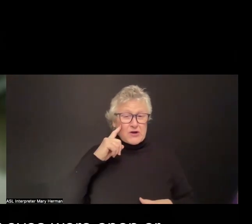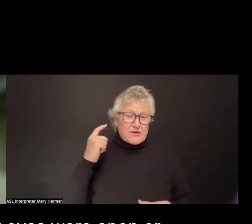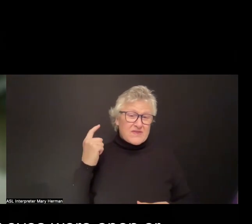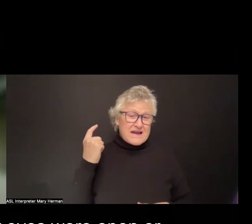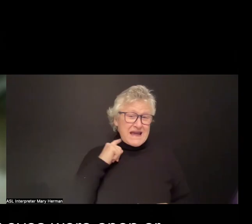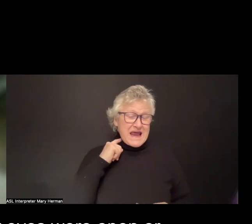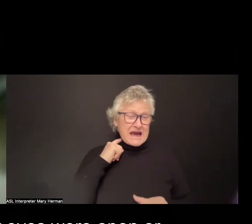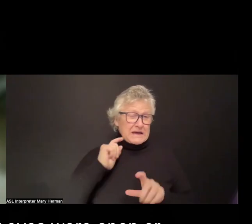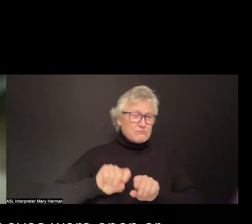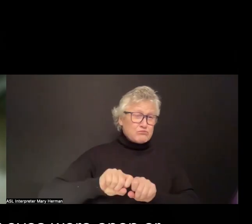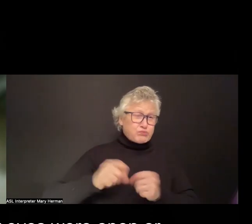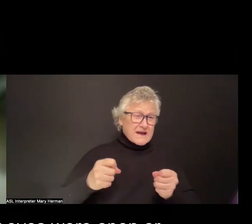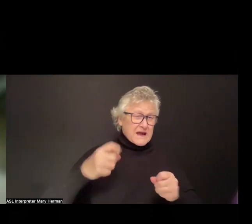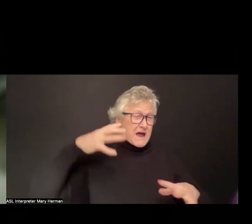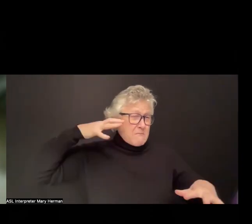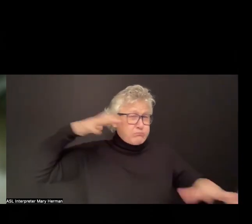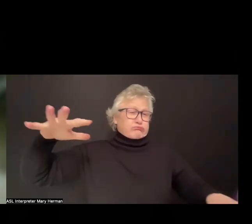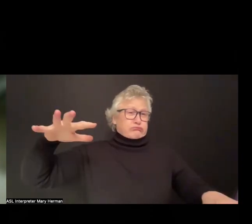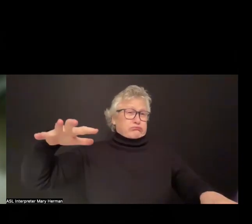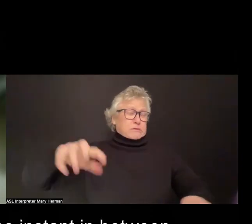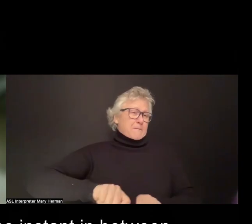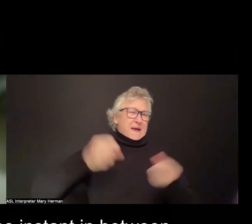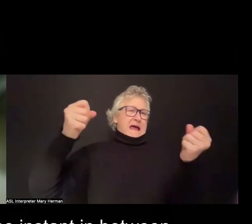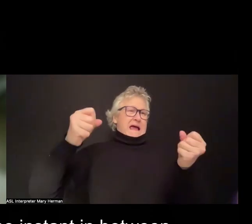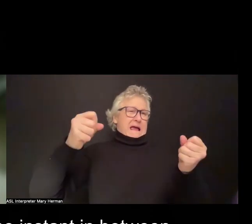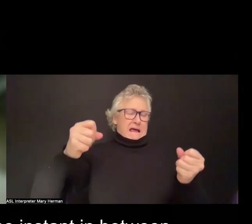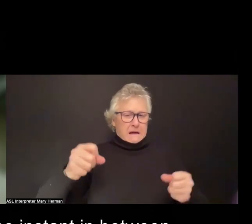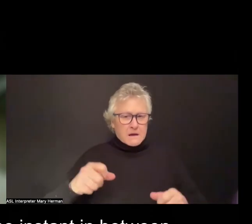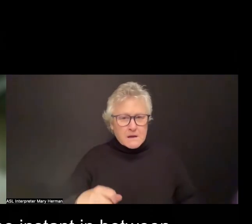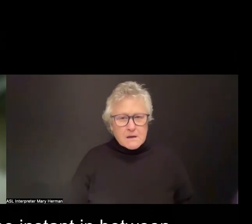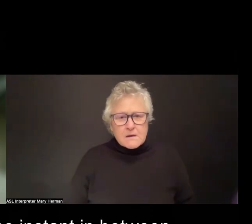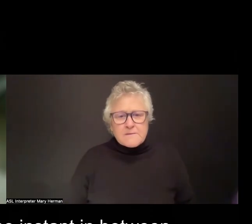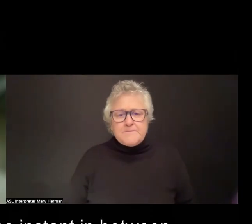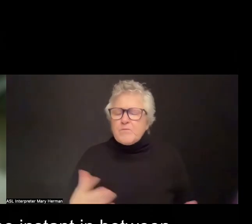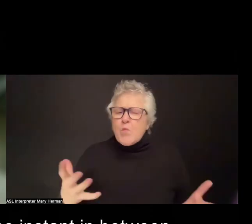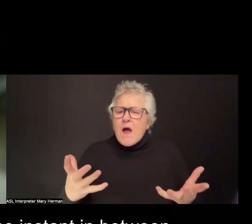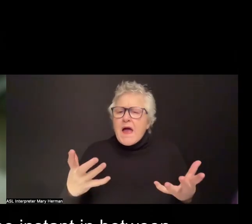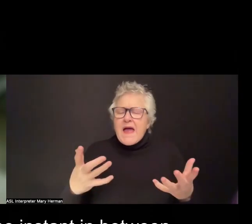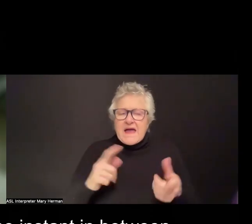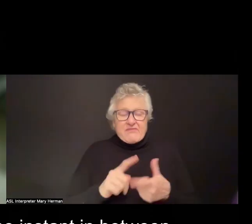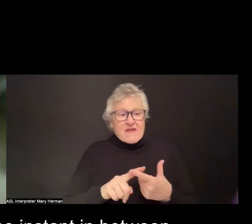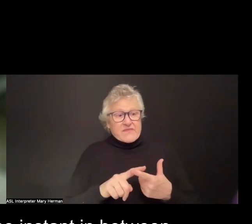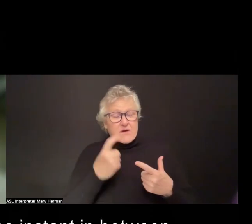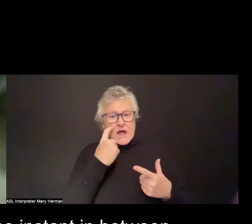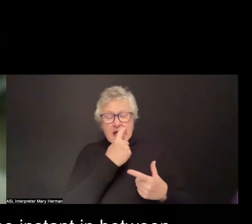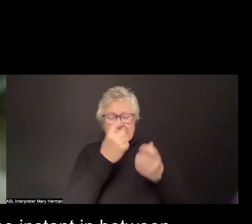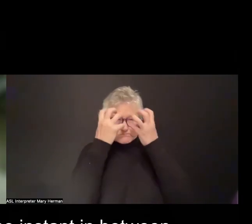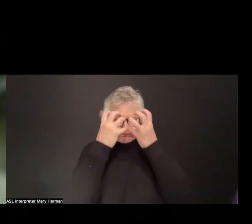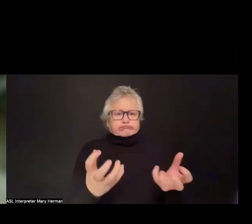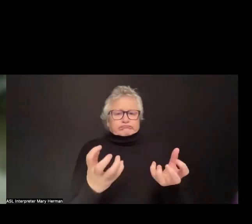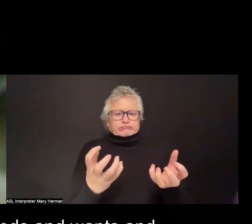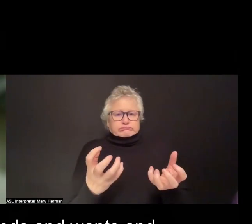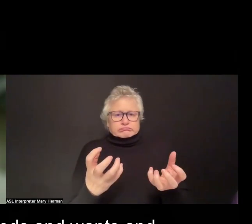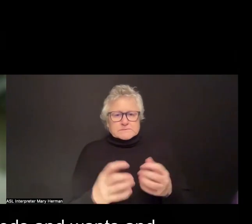were open or closed when their moment came. What happens in the instant in between being a living, breathing